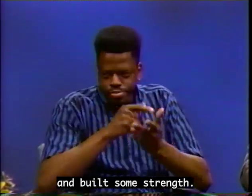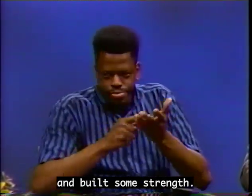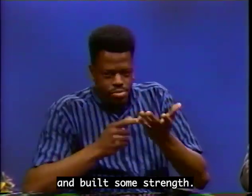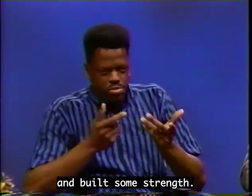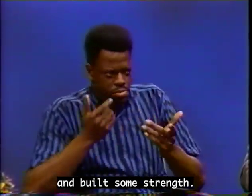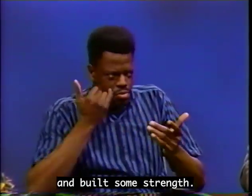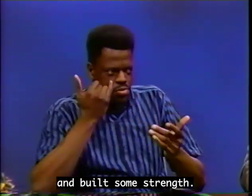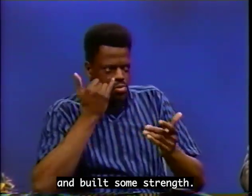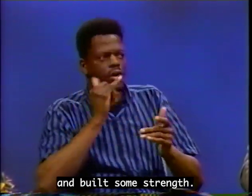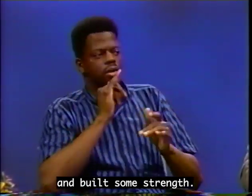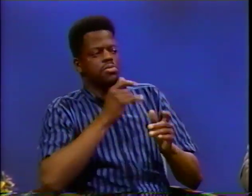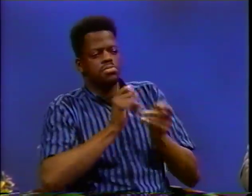some strength.